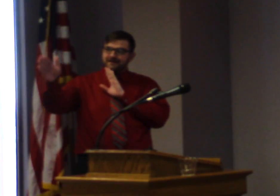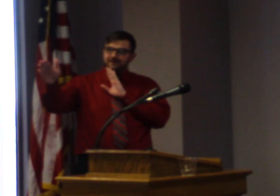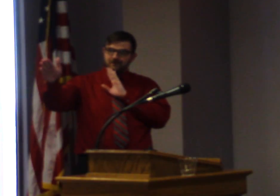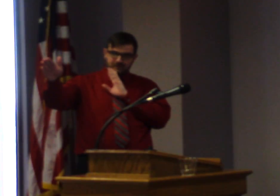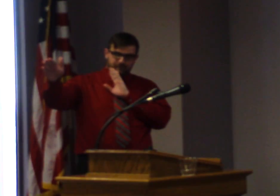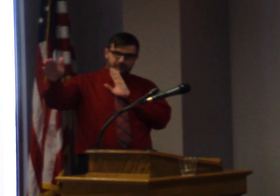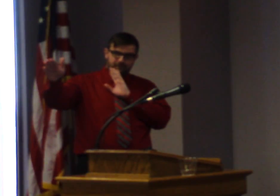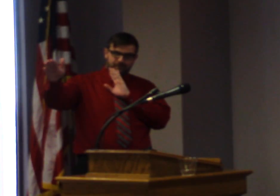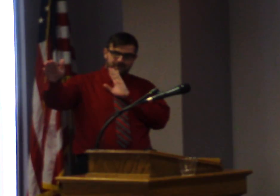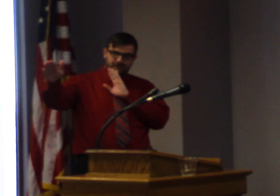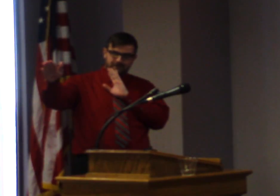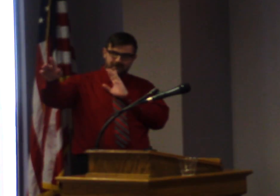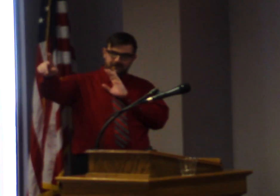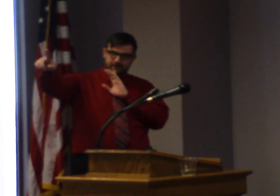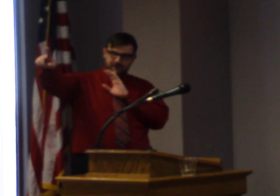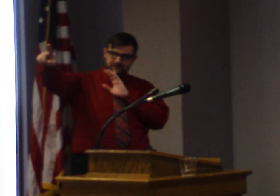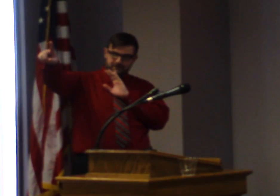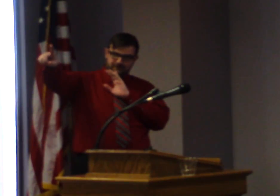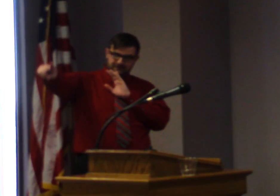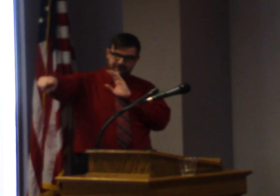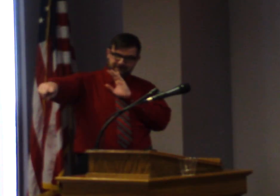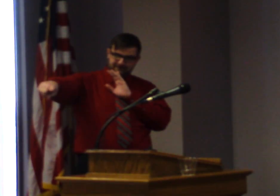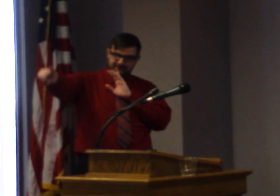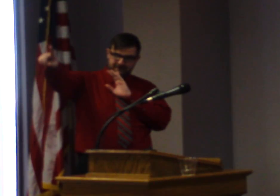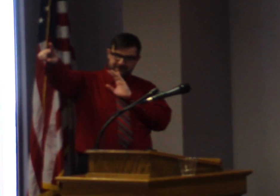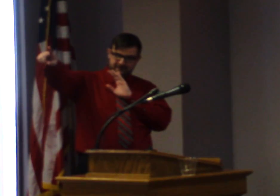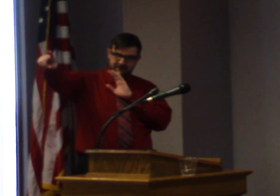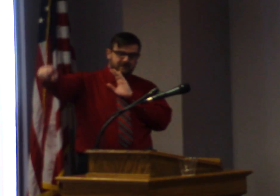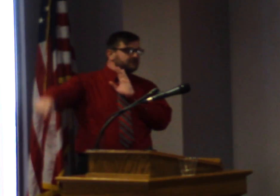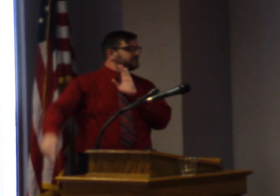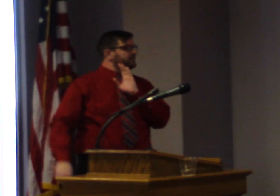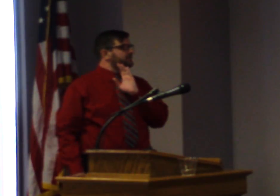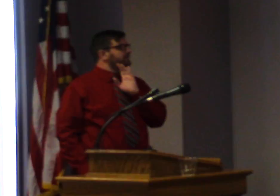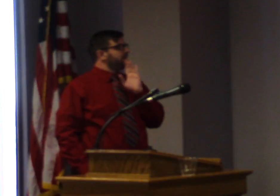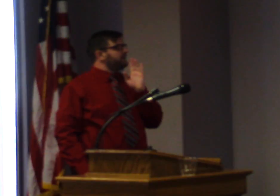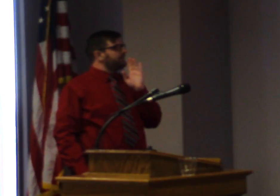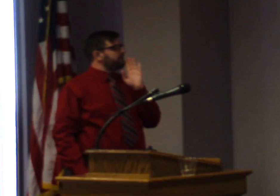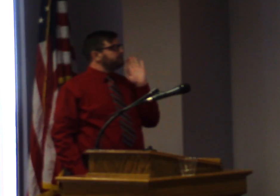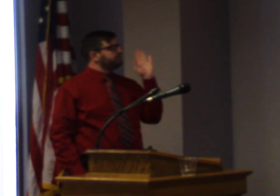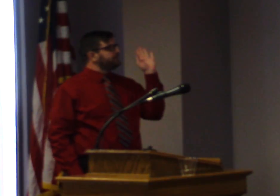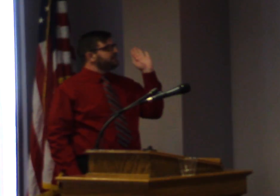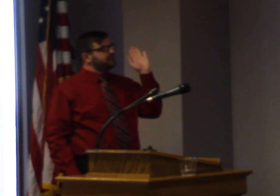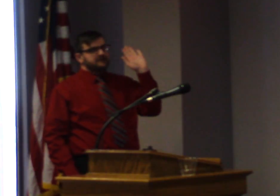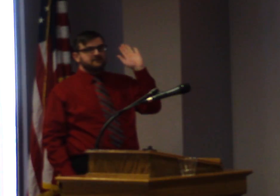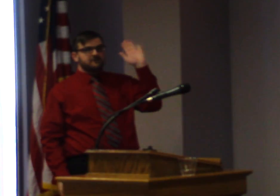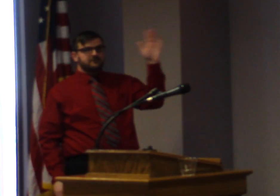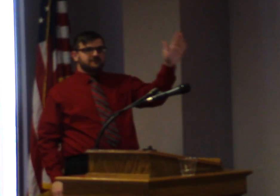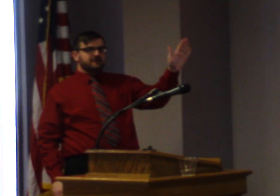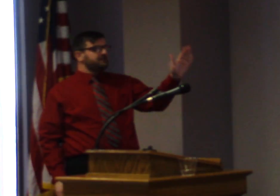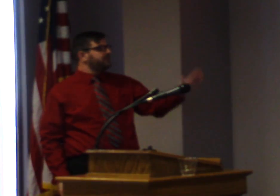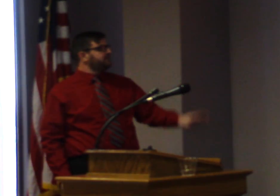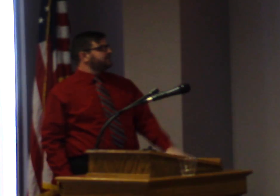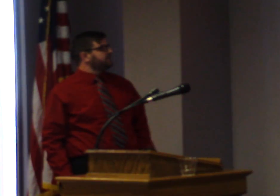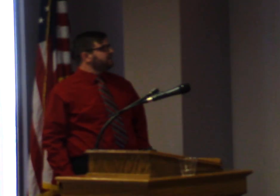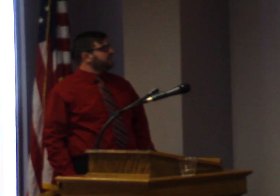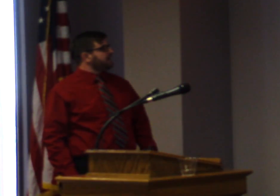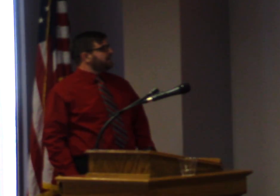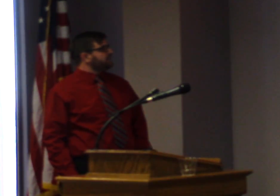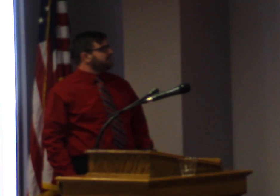here on the poster on the left side. So let's go to the next picture, and I'll tell